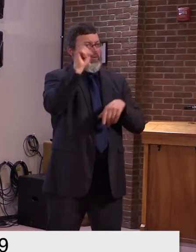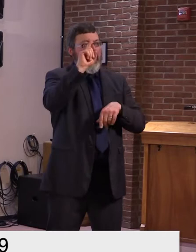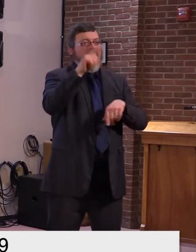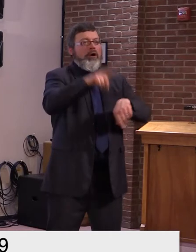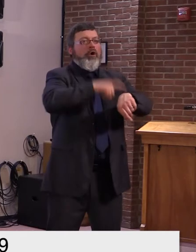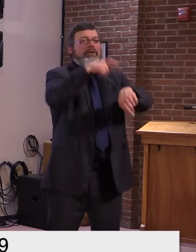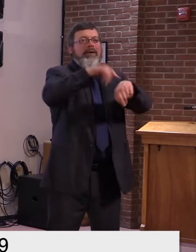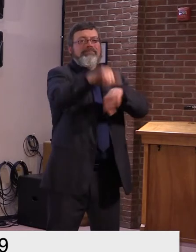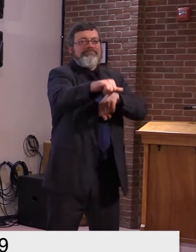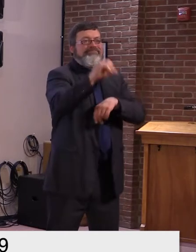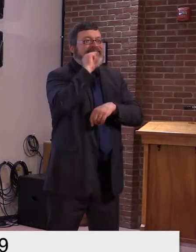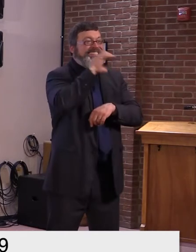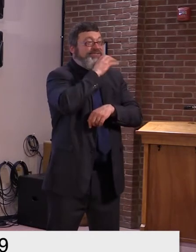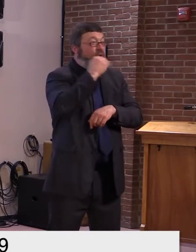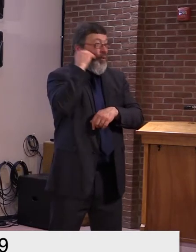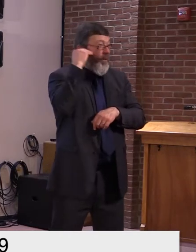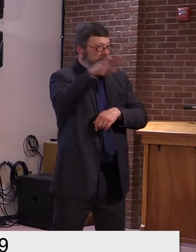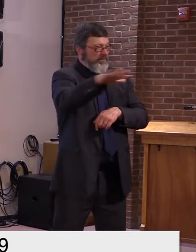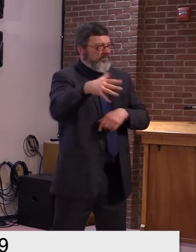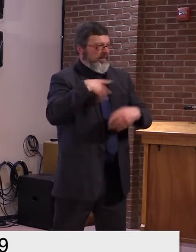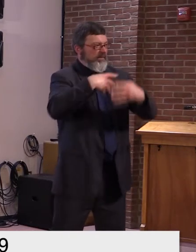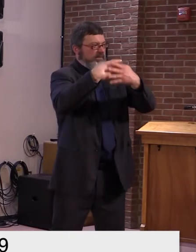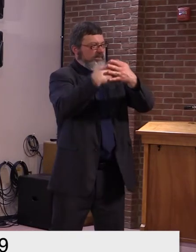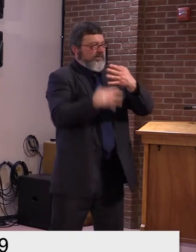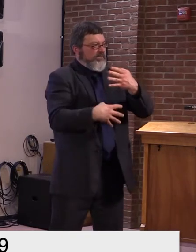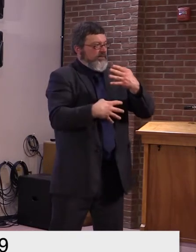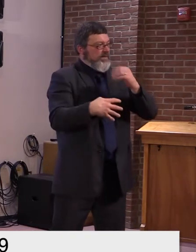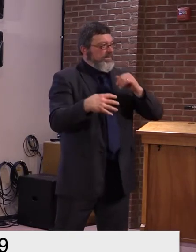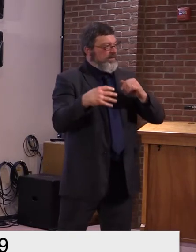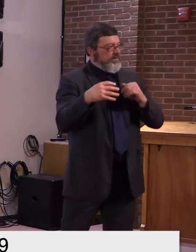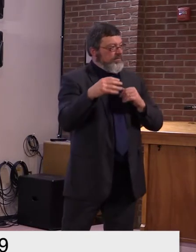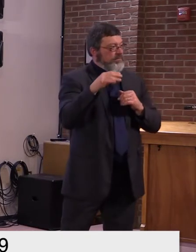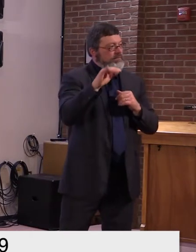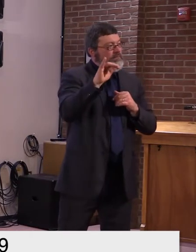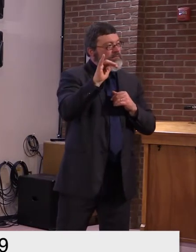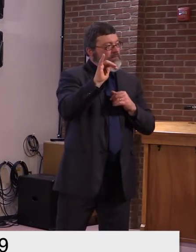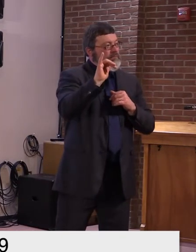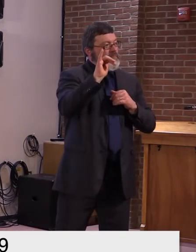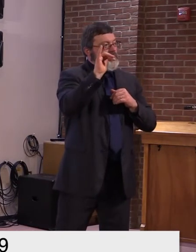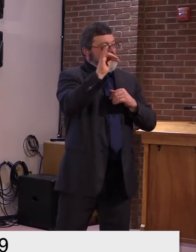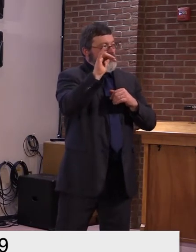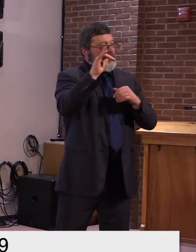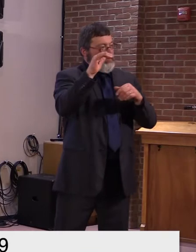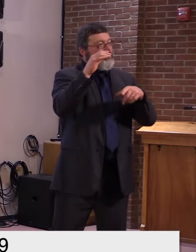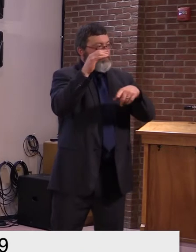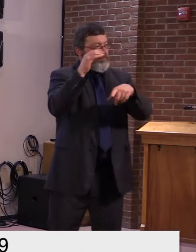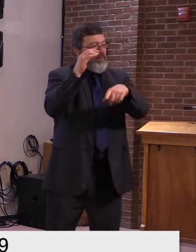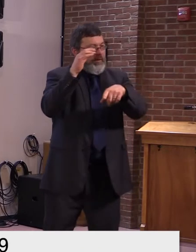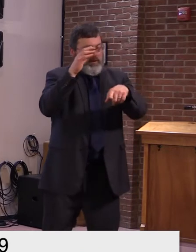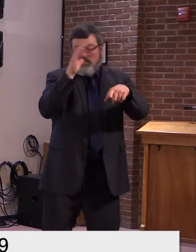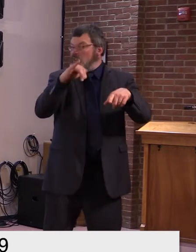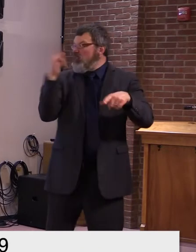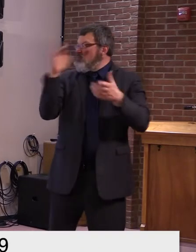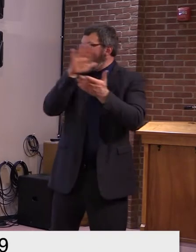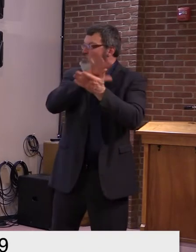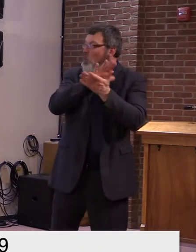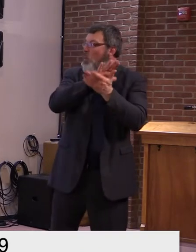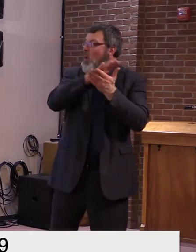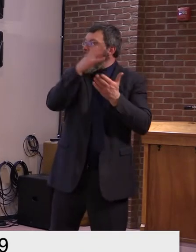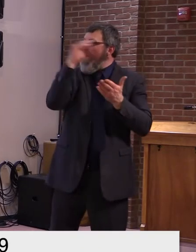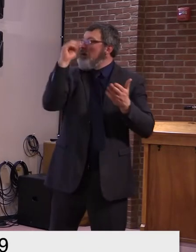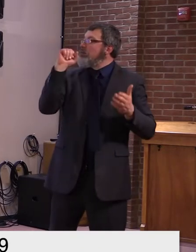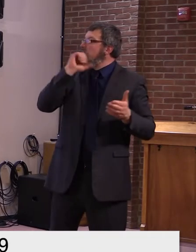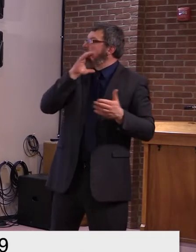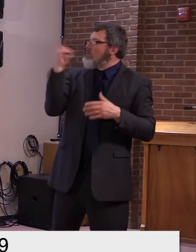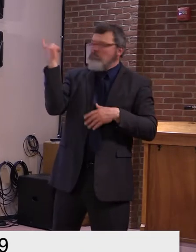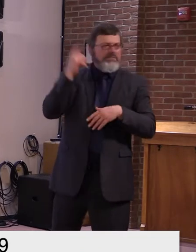deemed closed, but we did add 3 new outbreaks in long-term care facilities. In total, we're reporting 121 new